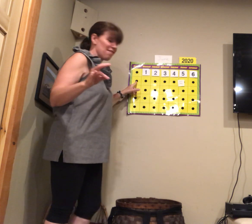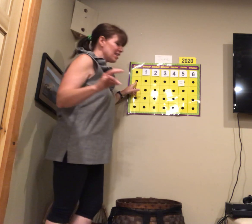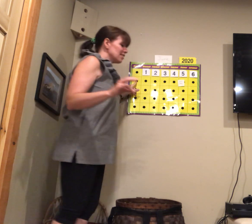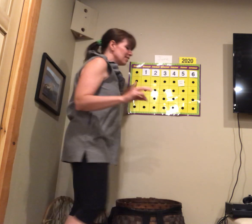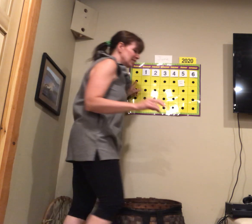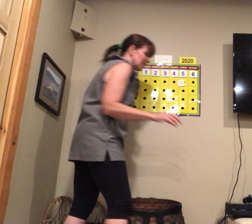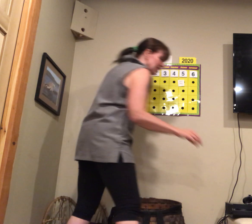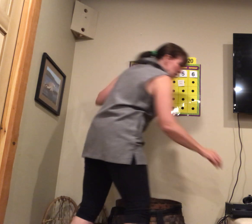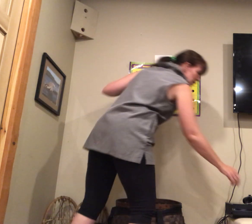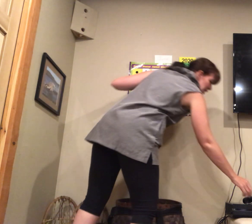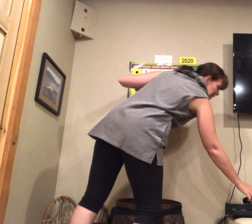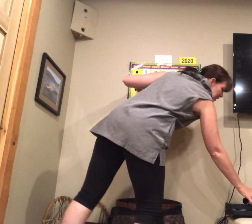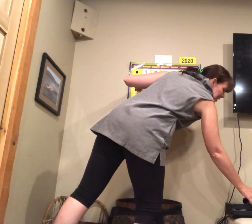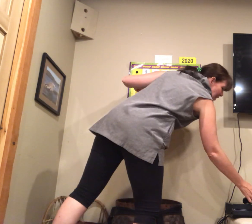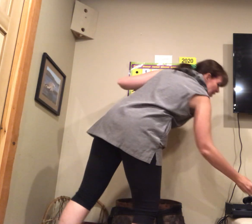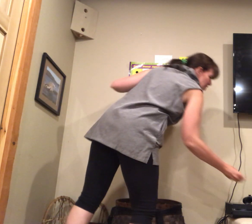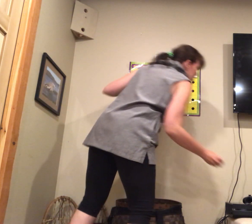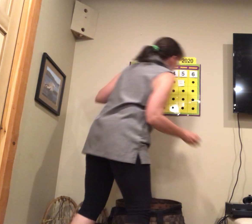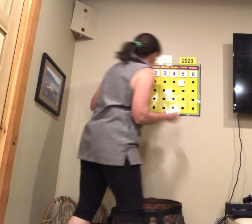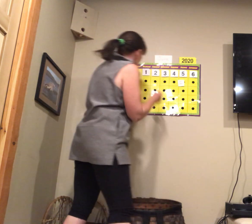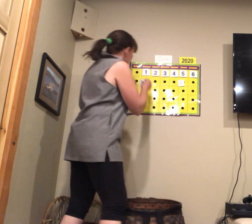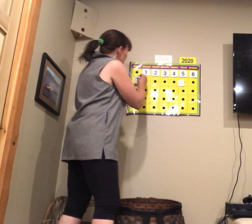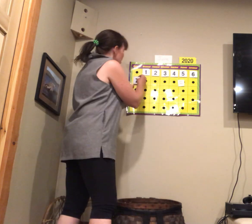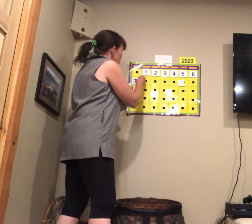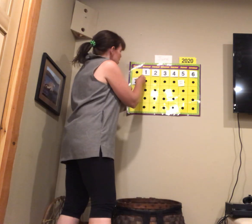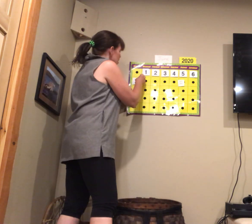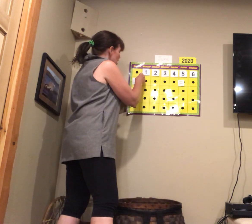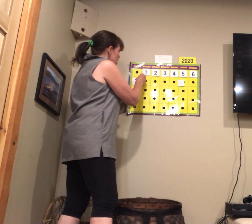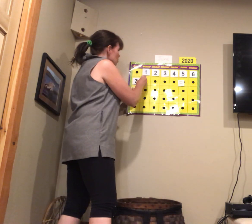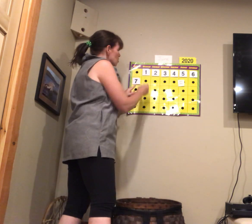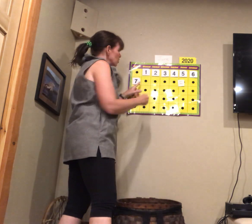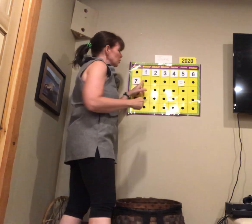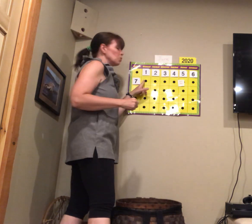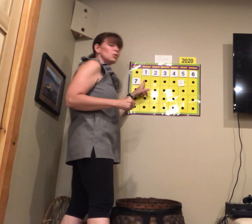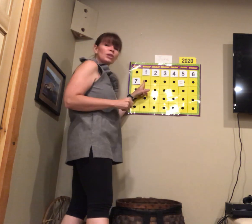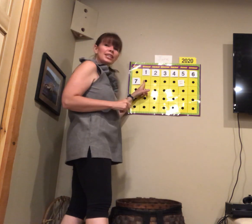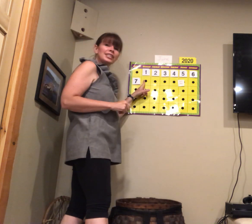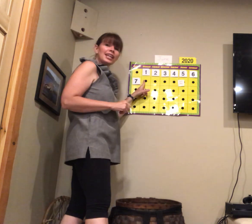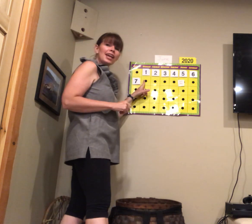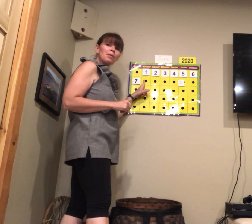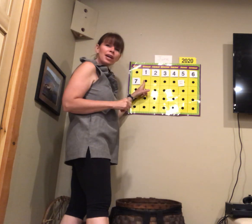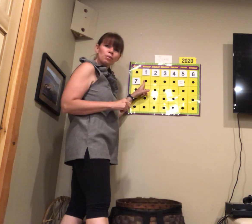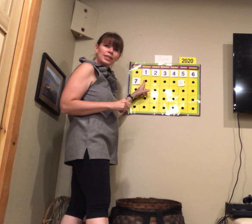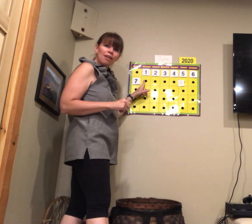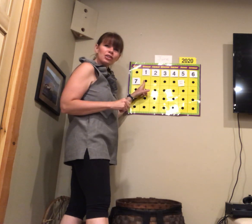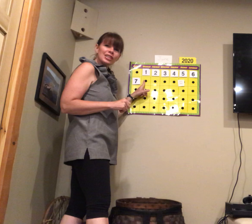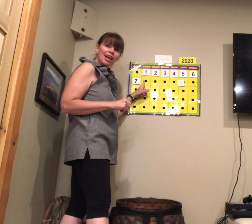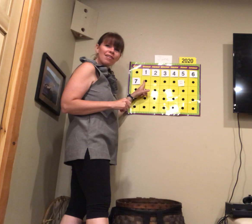4, 5, 6, 7. Sunday was the 7th. And no school. And today, what comes after 7?